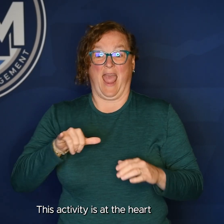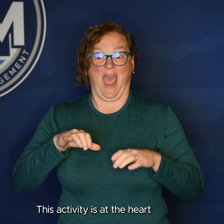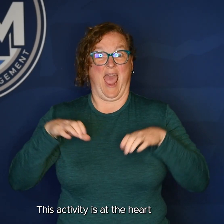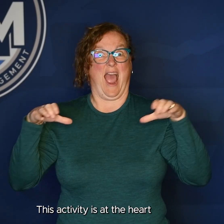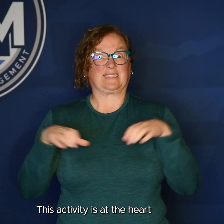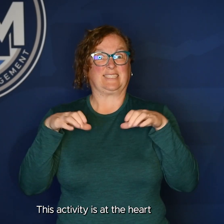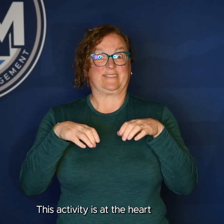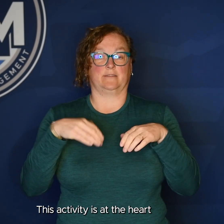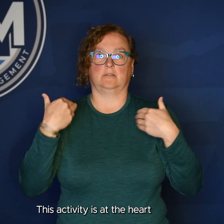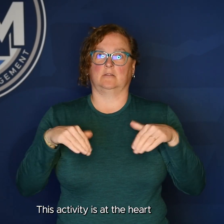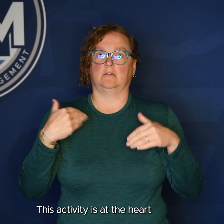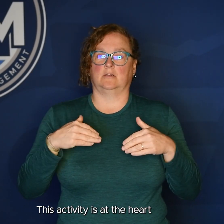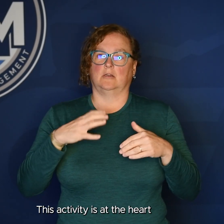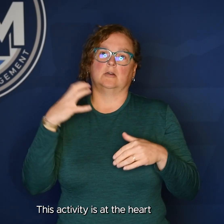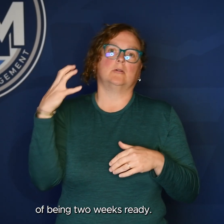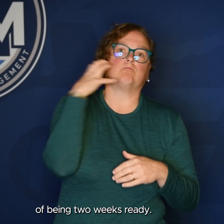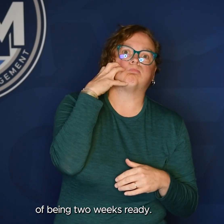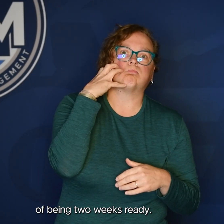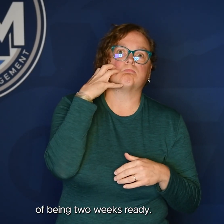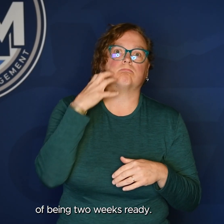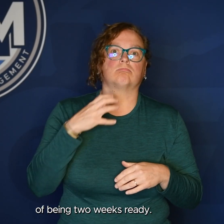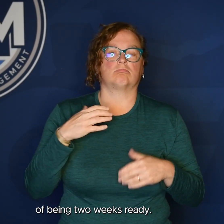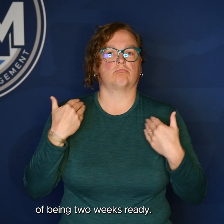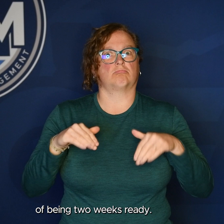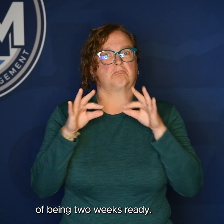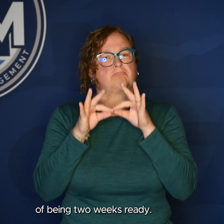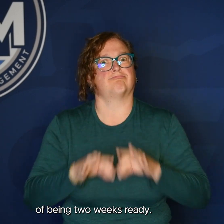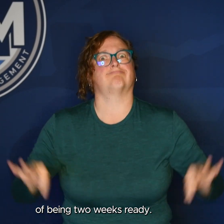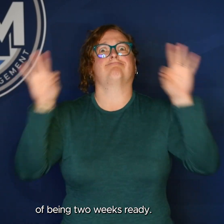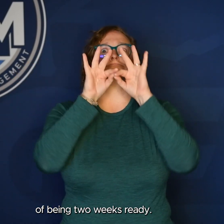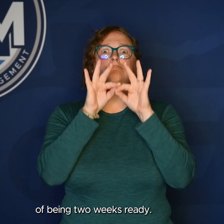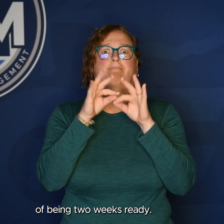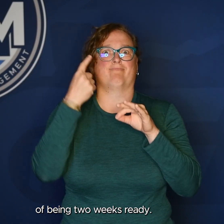This activity is at the heart of being 2 weeks ready.